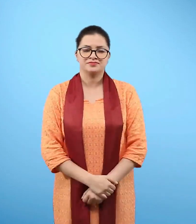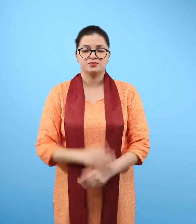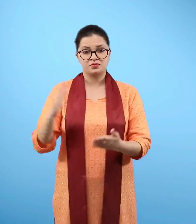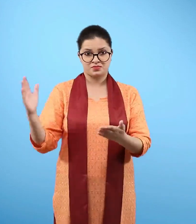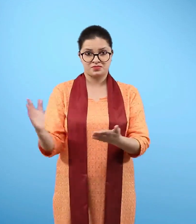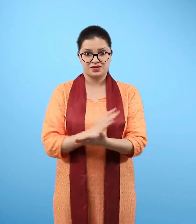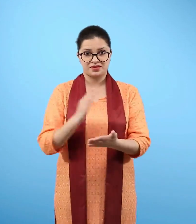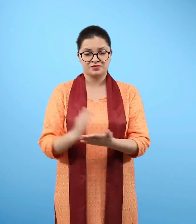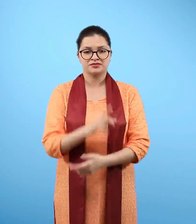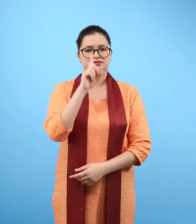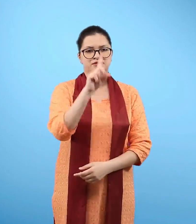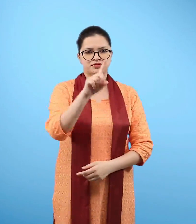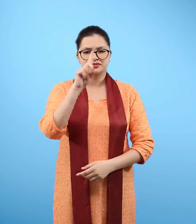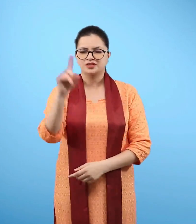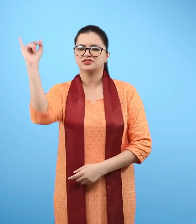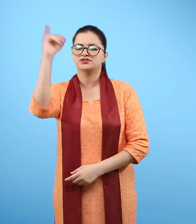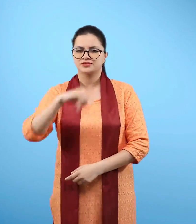Page 116.